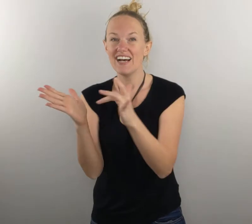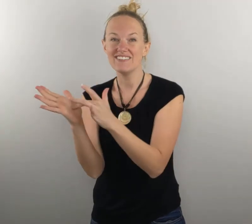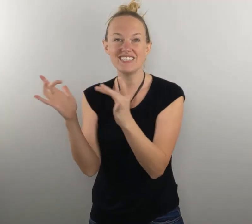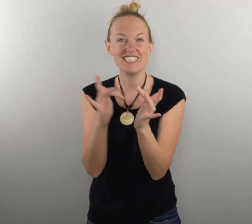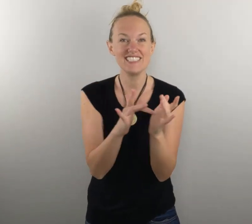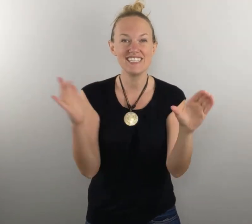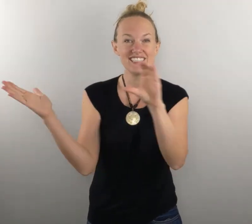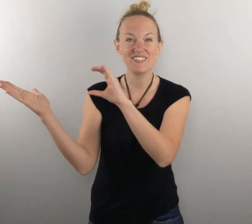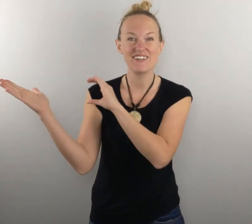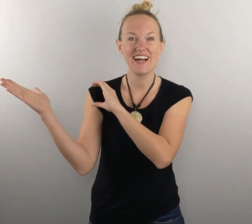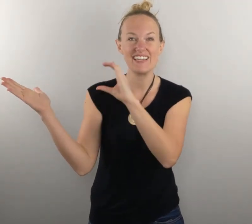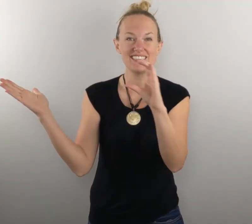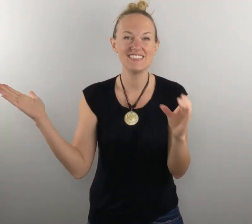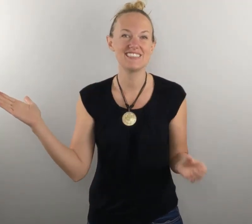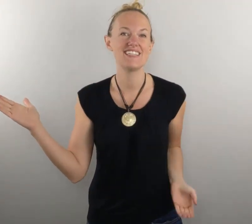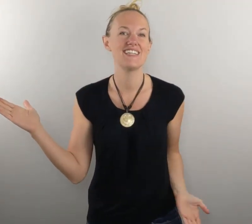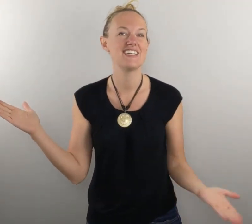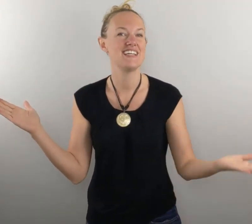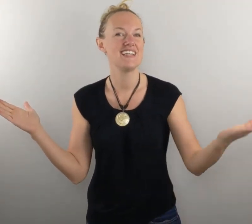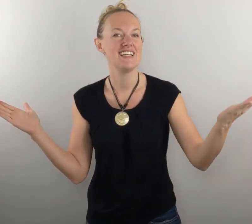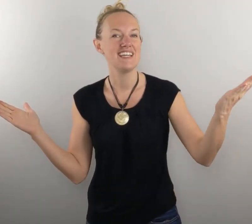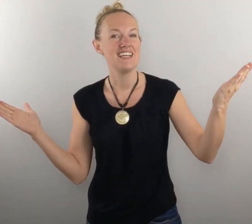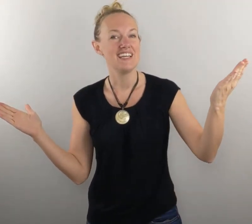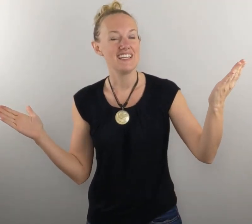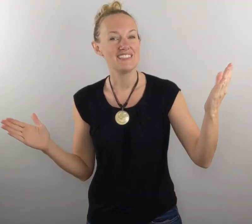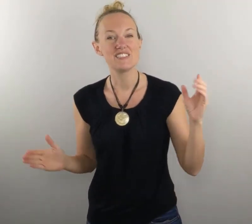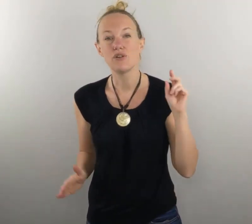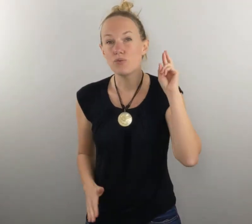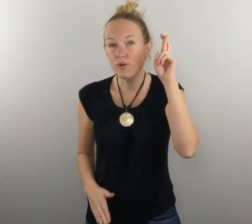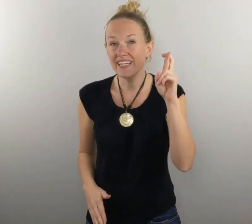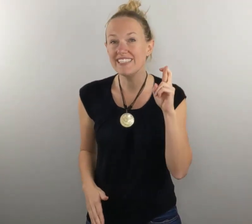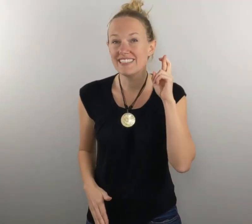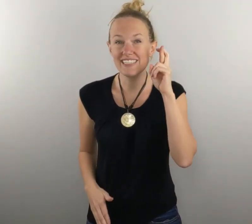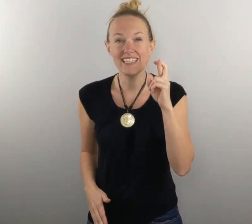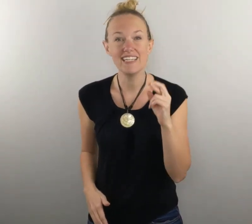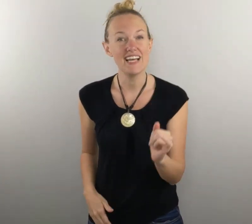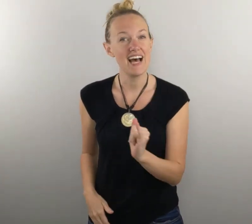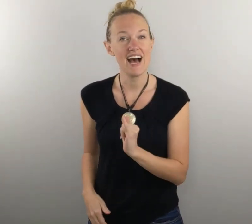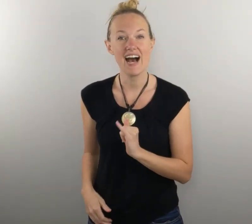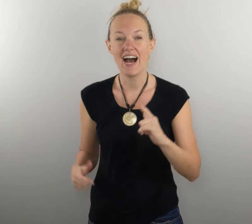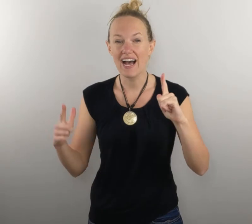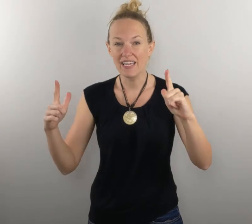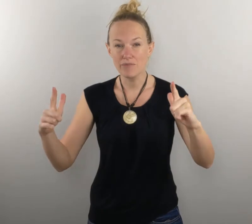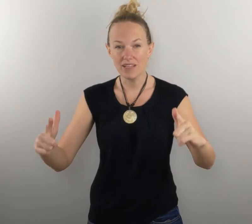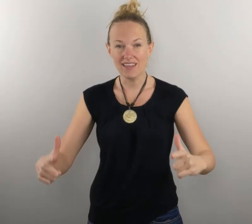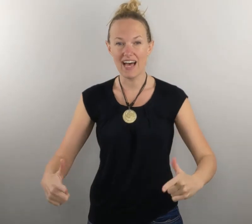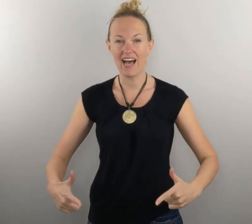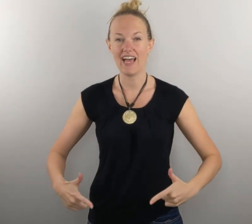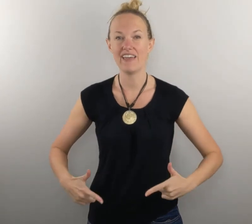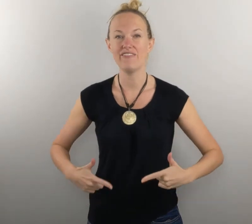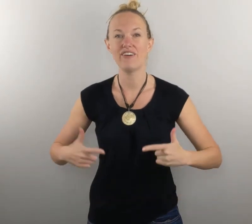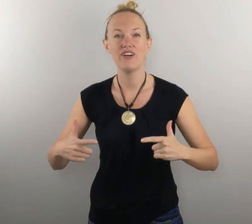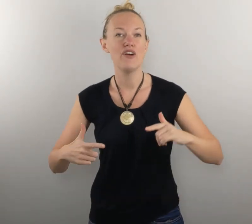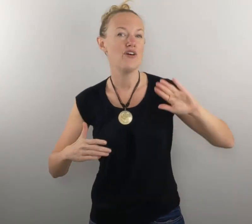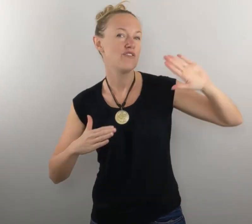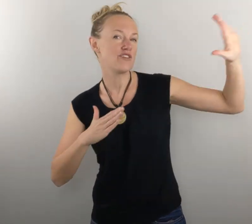of Jesus Christ. It's the reason I'm alive, for